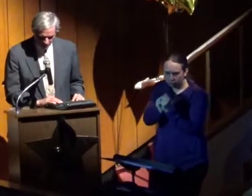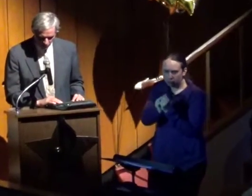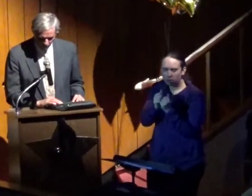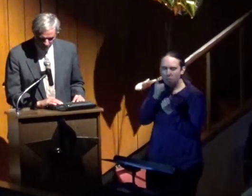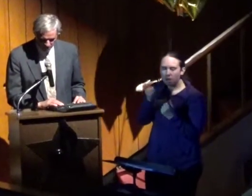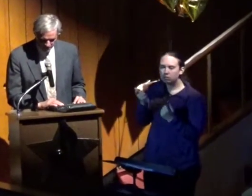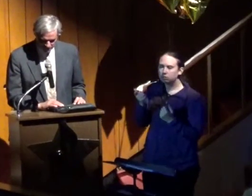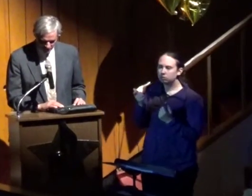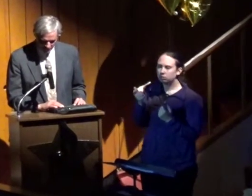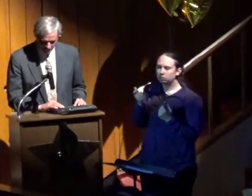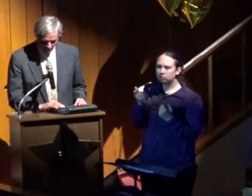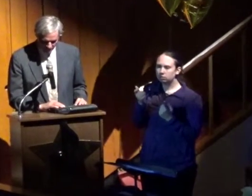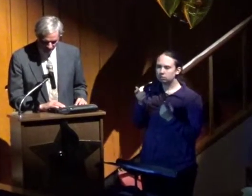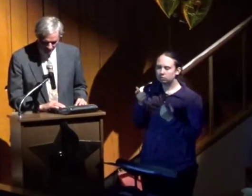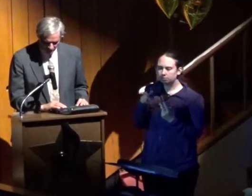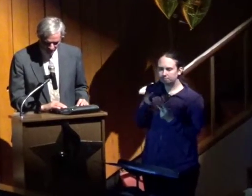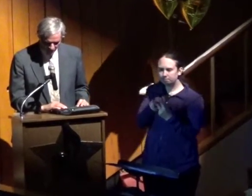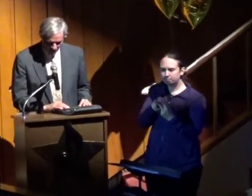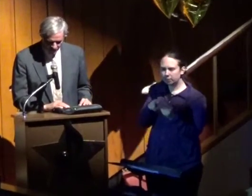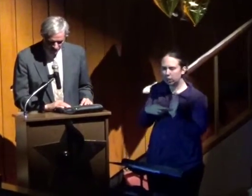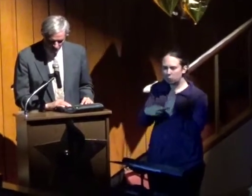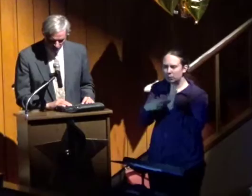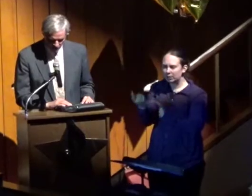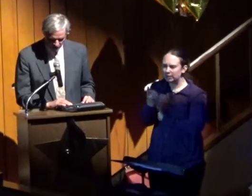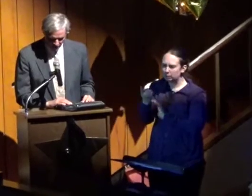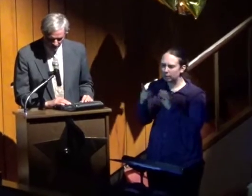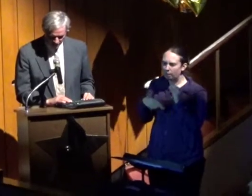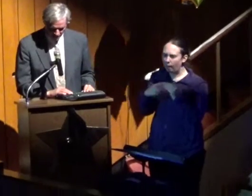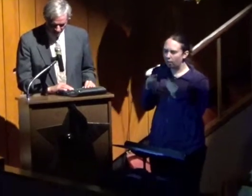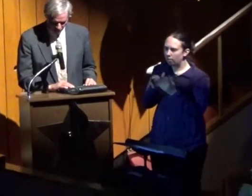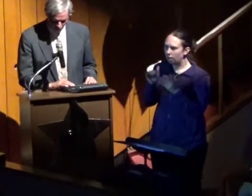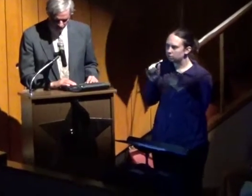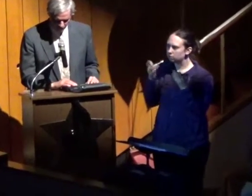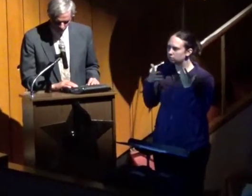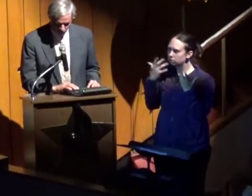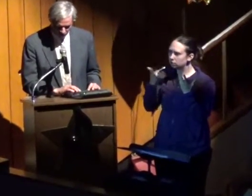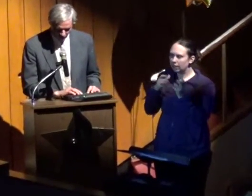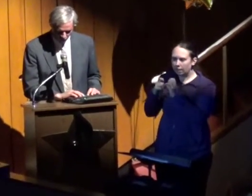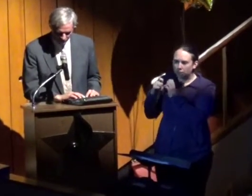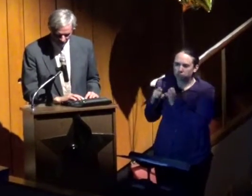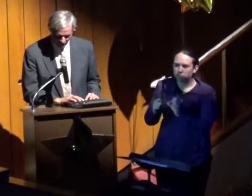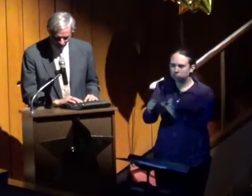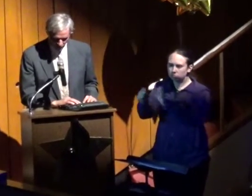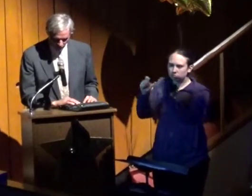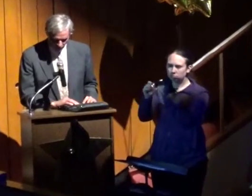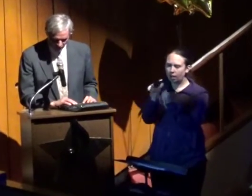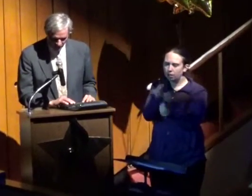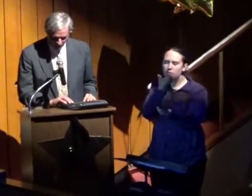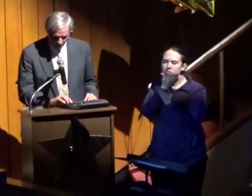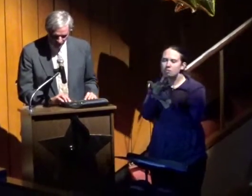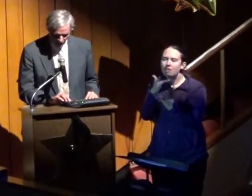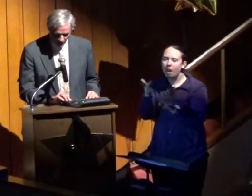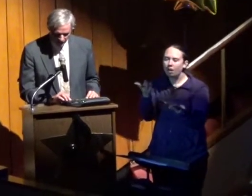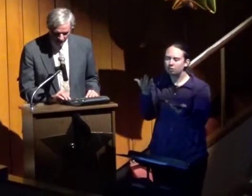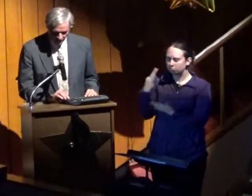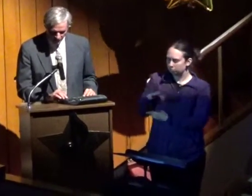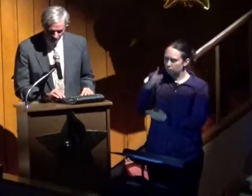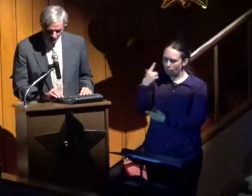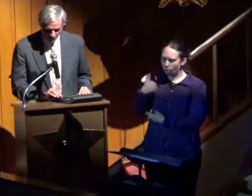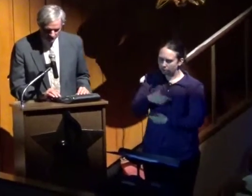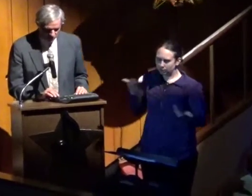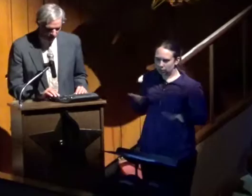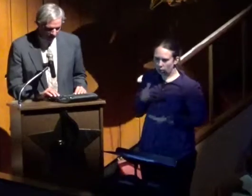because it represents something about the continuity and the great fortune that we've had at Willowbrook. I'd